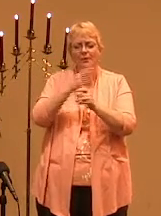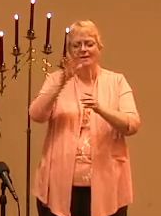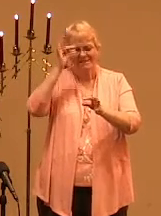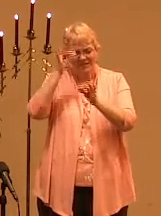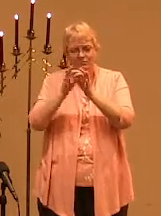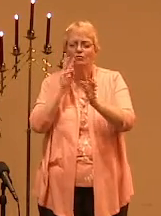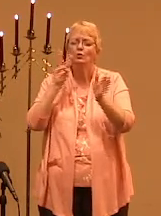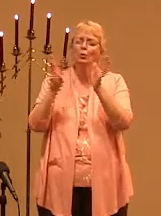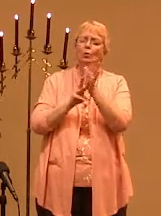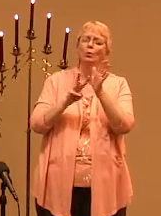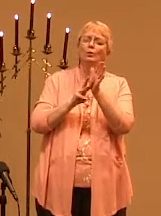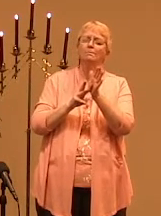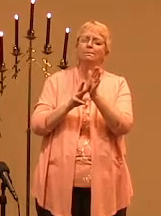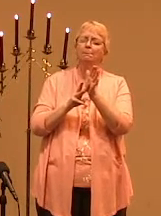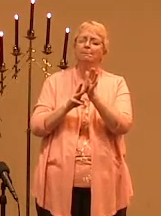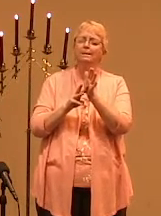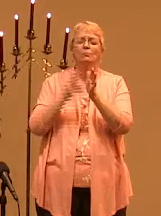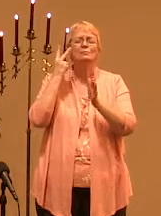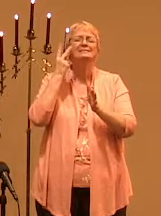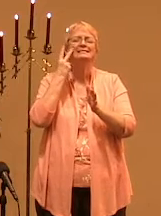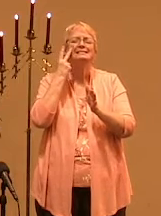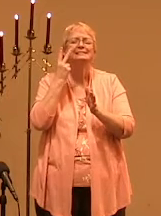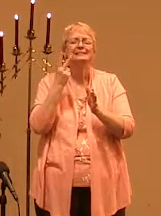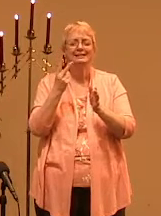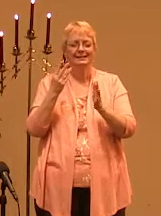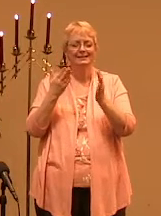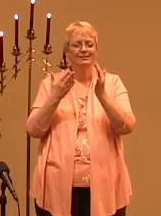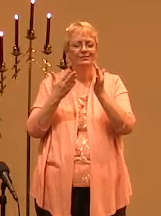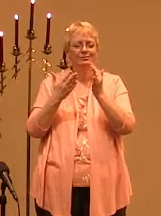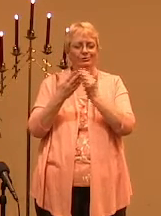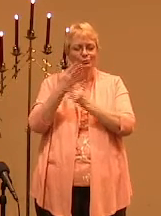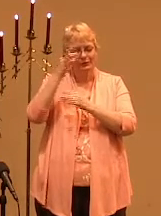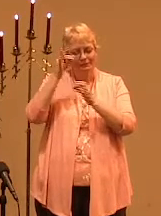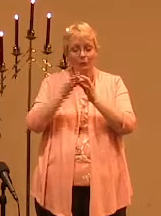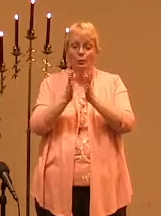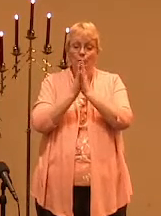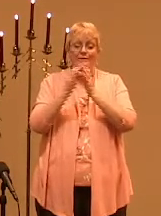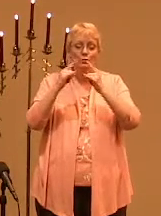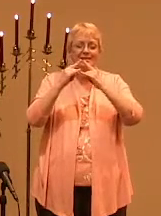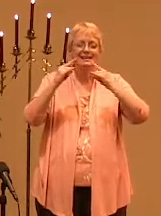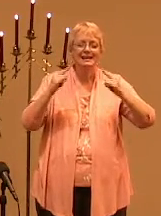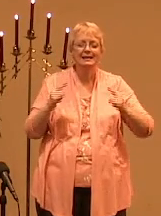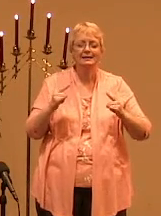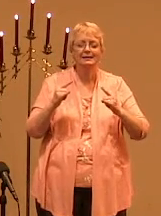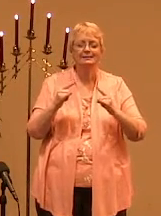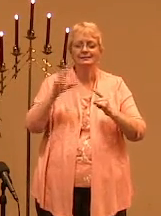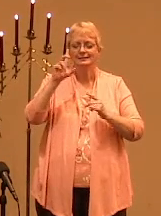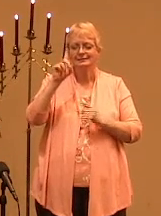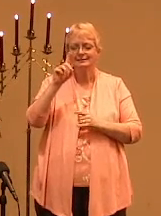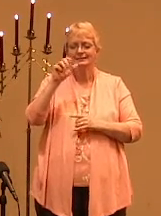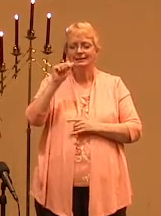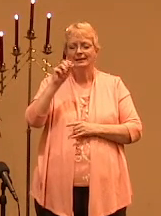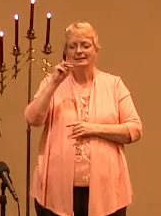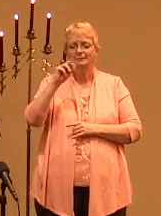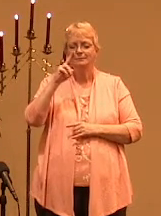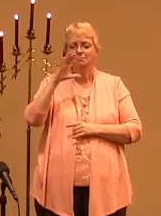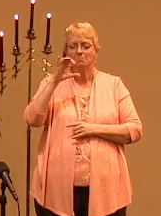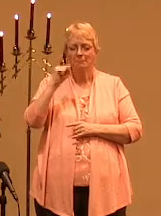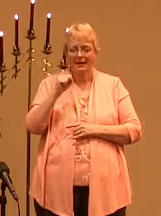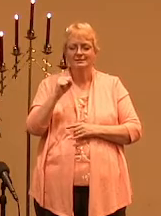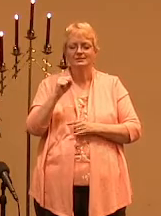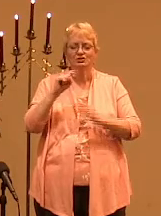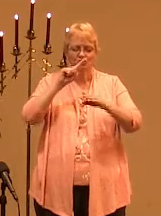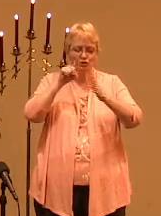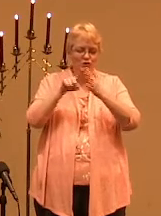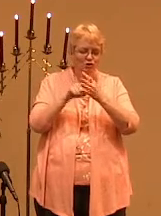their witness. And please keep them safe. We pray, Lord God, for the camp that Damascus Friends is heading up, Melissa Jones is leading.